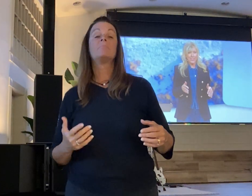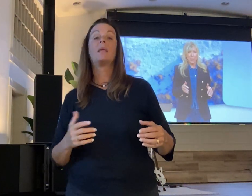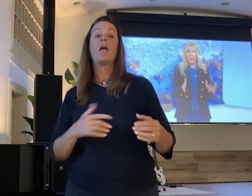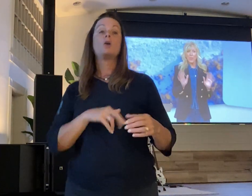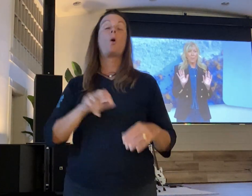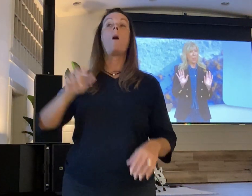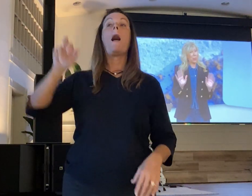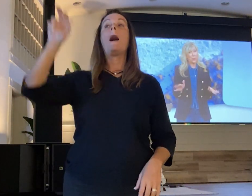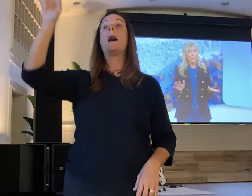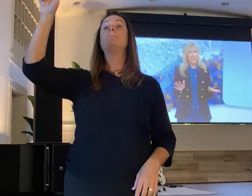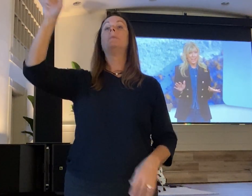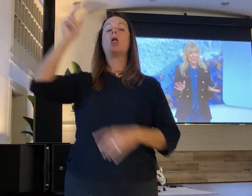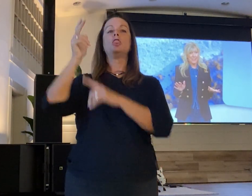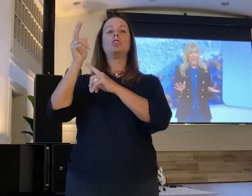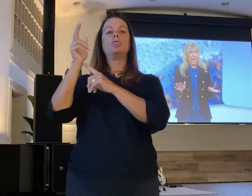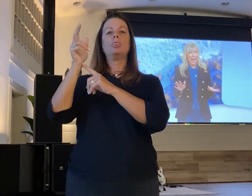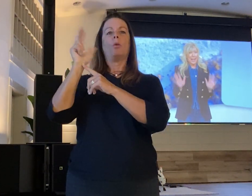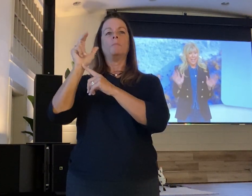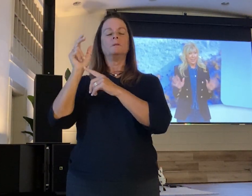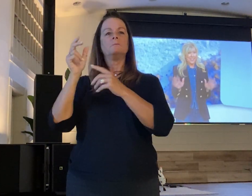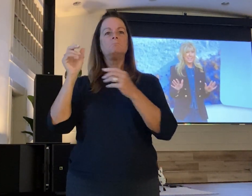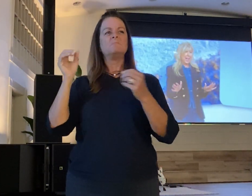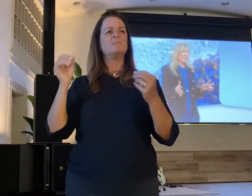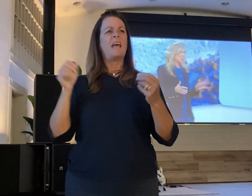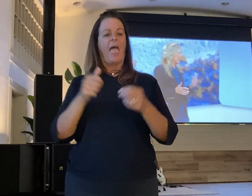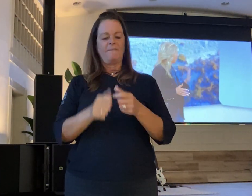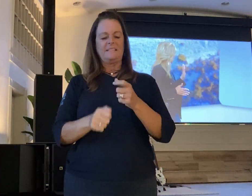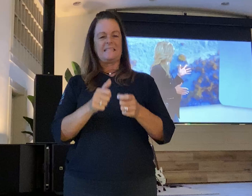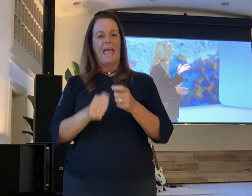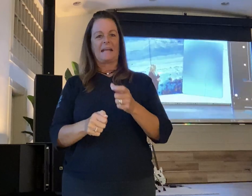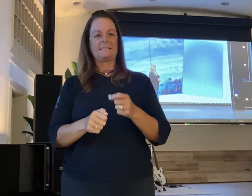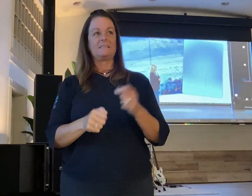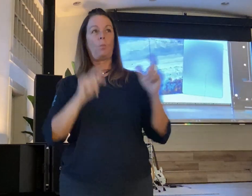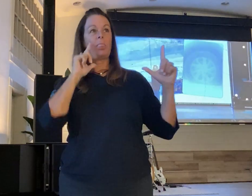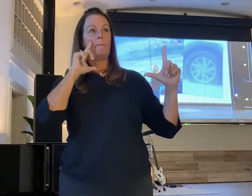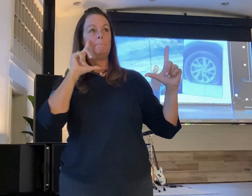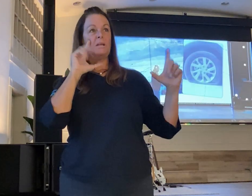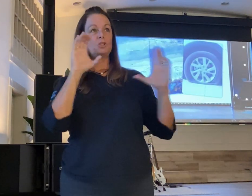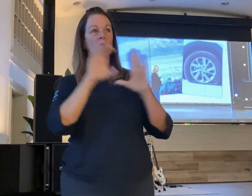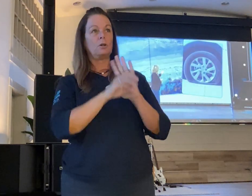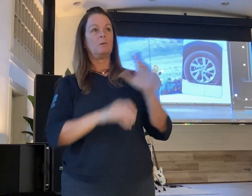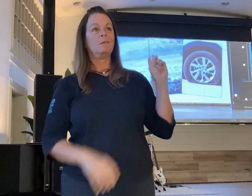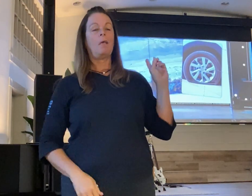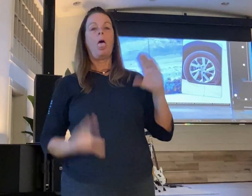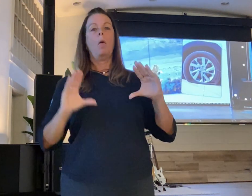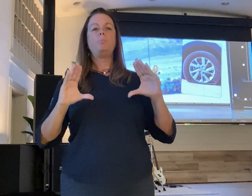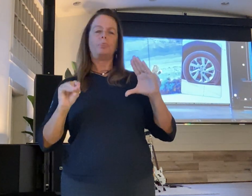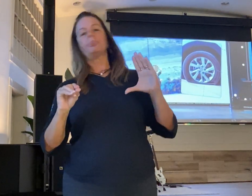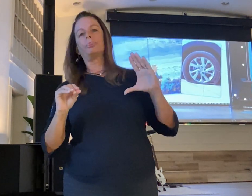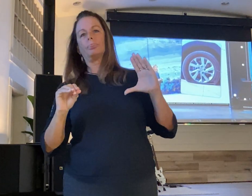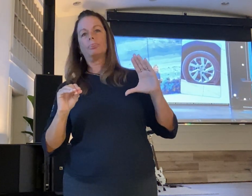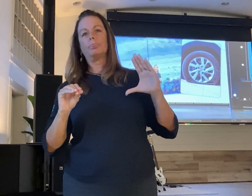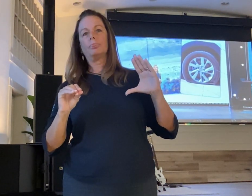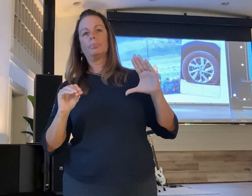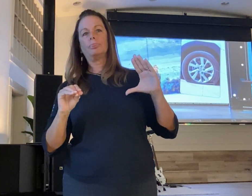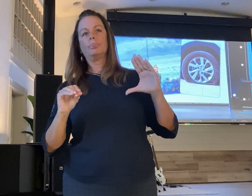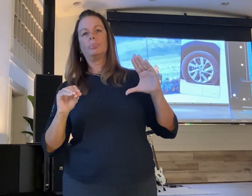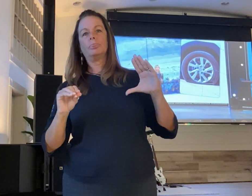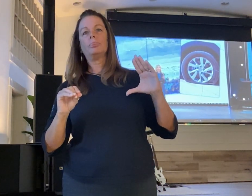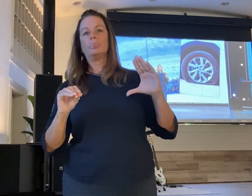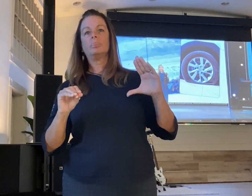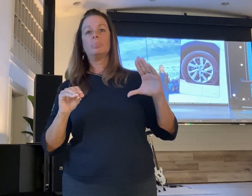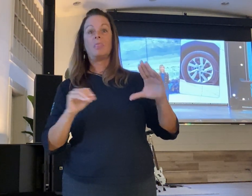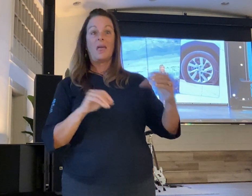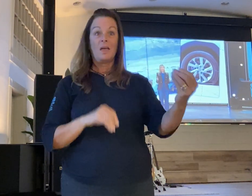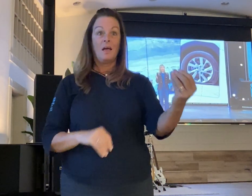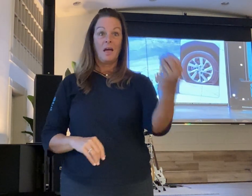to my office, and within about 3 minutes, I get this text with this photo. I think you probably saw this coming. Yes, this was my